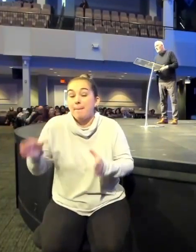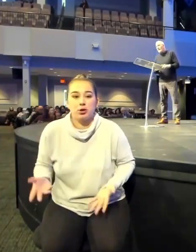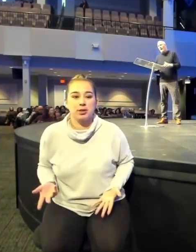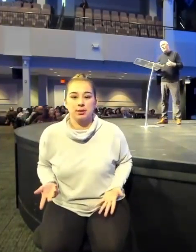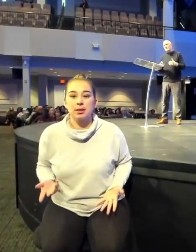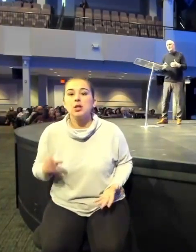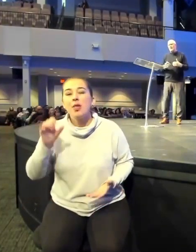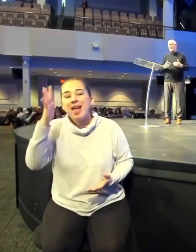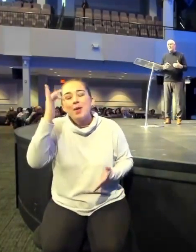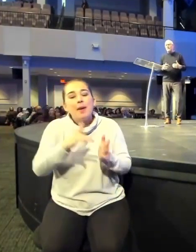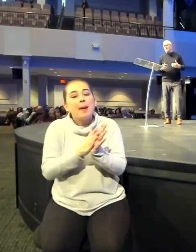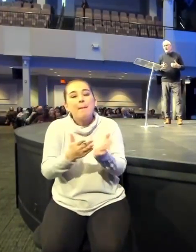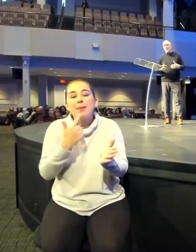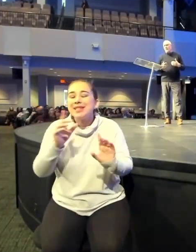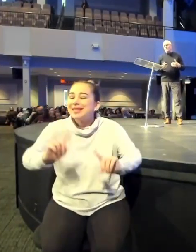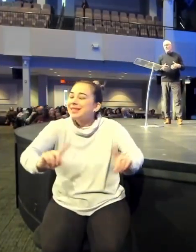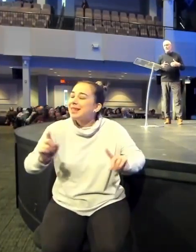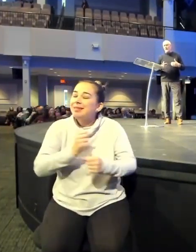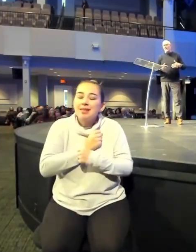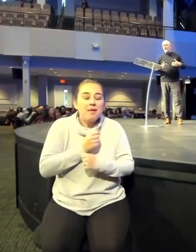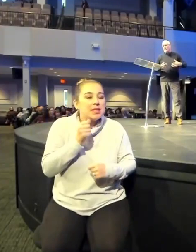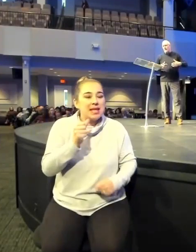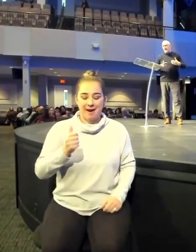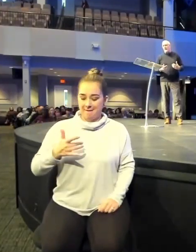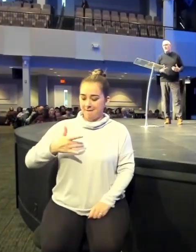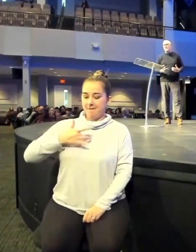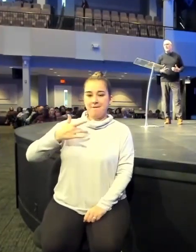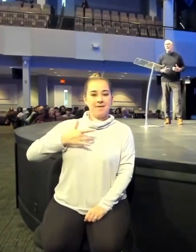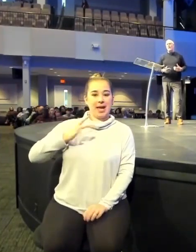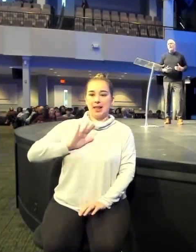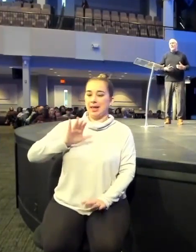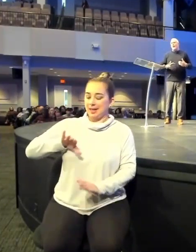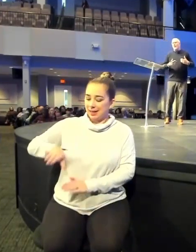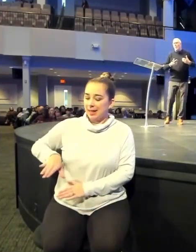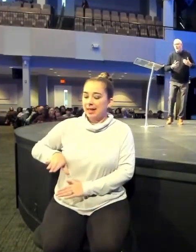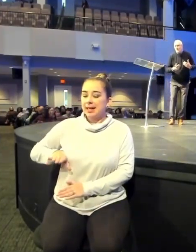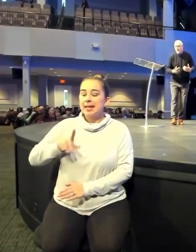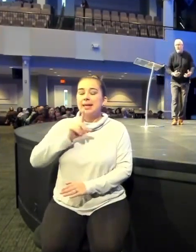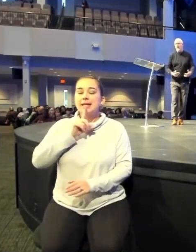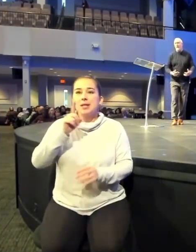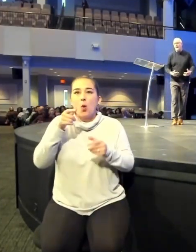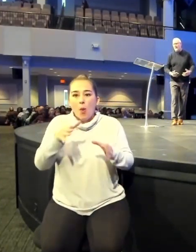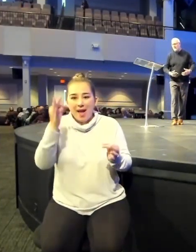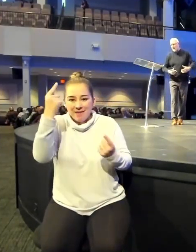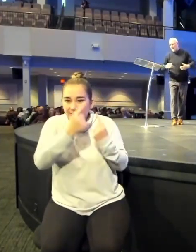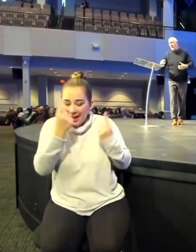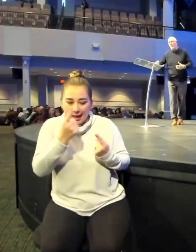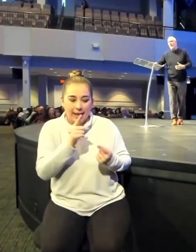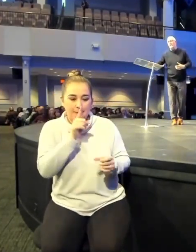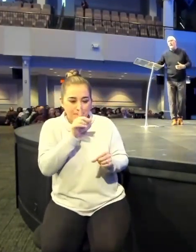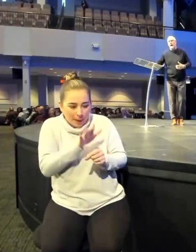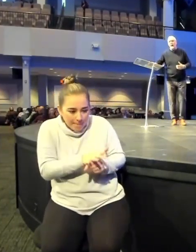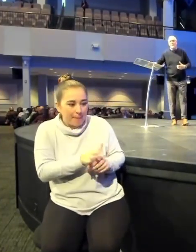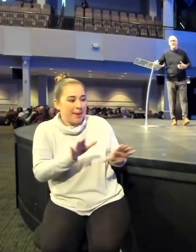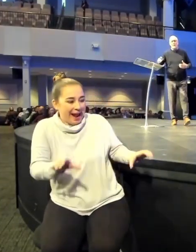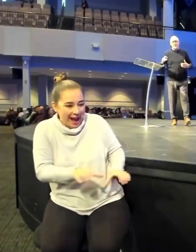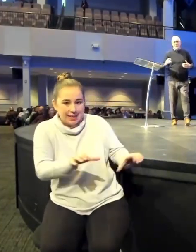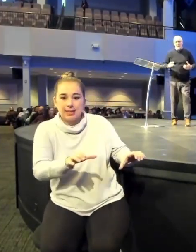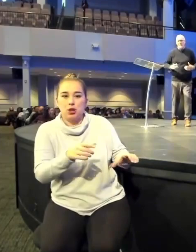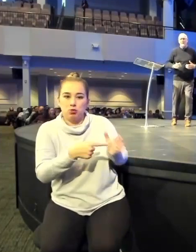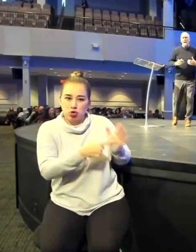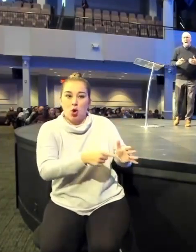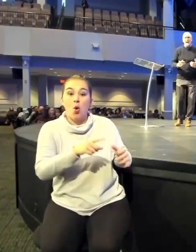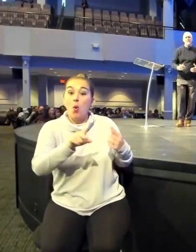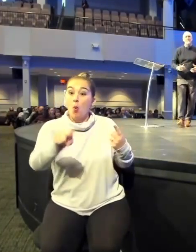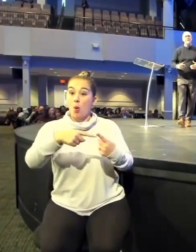So that's why the Bible says that love is not all, it's not about a feeling, it's about a way of thinking, and it's about a way of acting. When